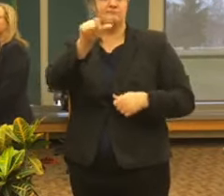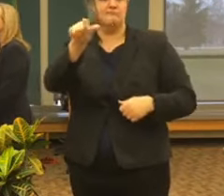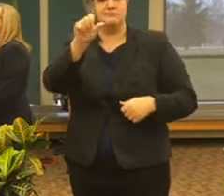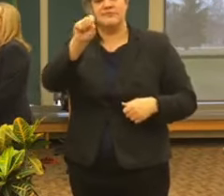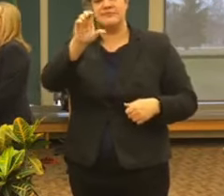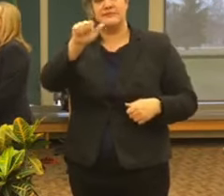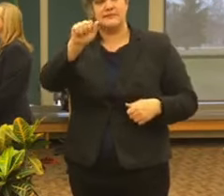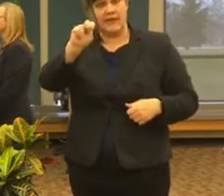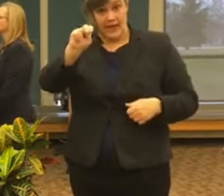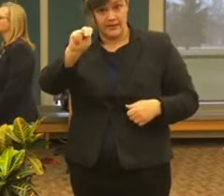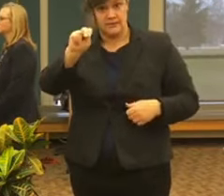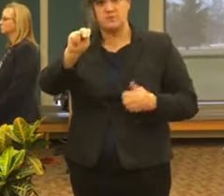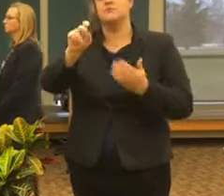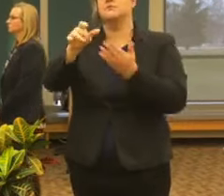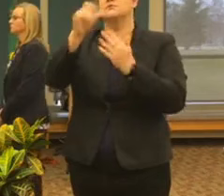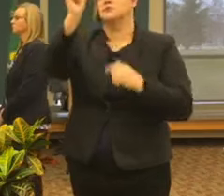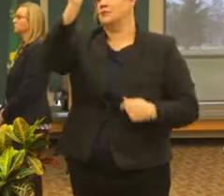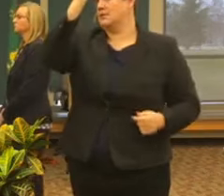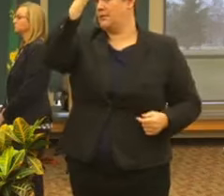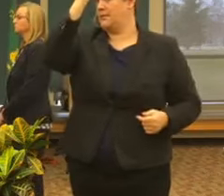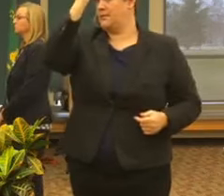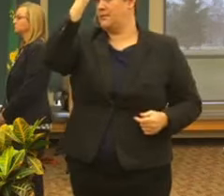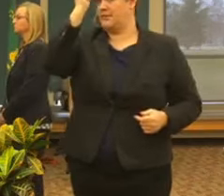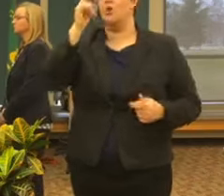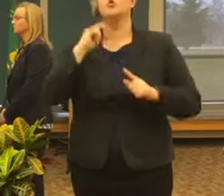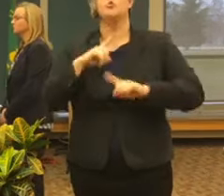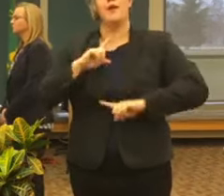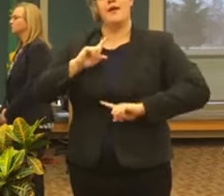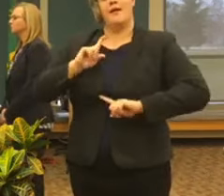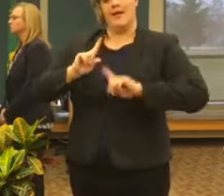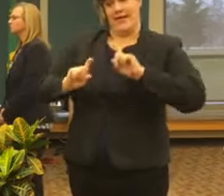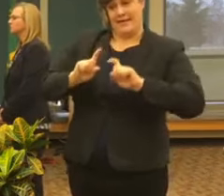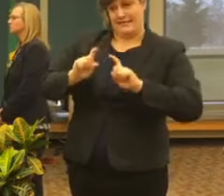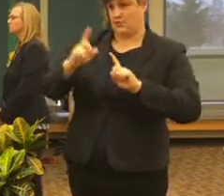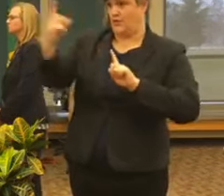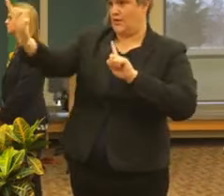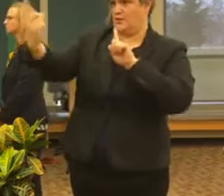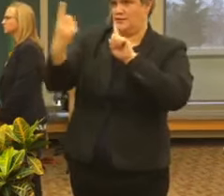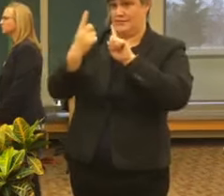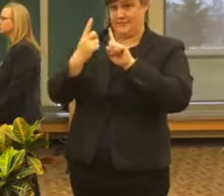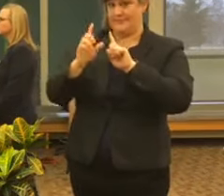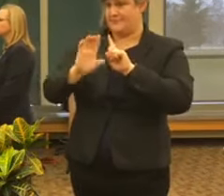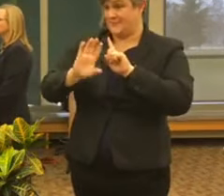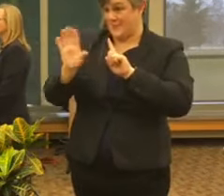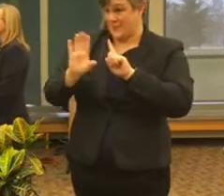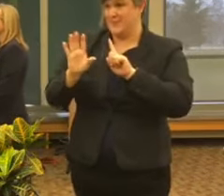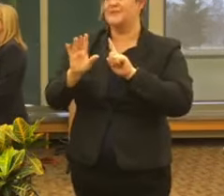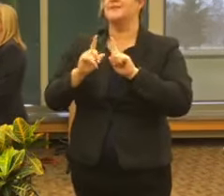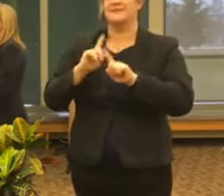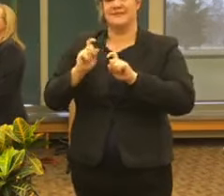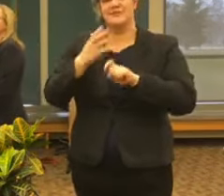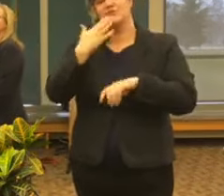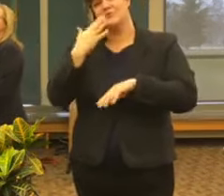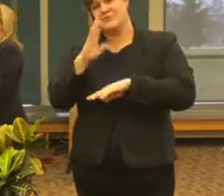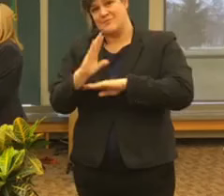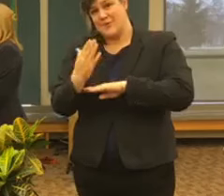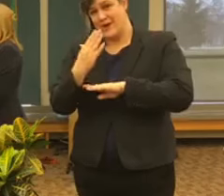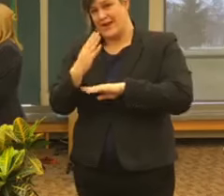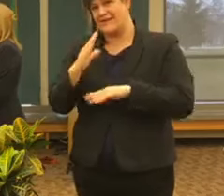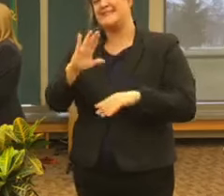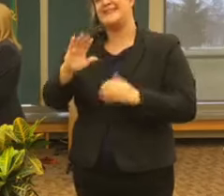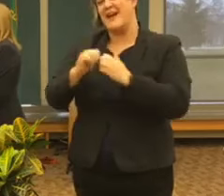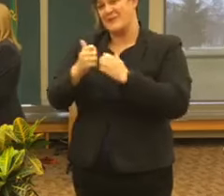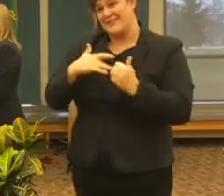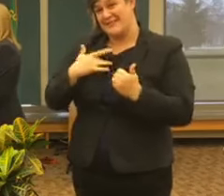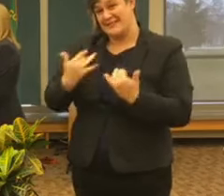you would maintain your 6-foot distance while you're asking the questions of your visitor coming in. And so, good morning, Leanne. How